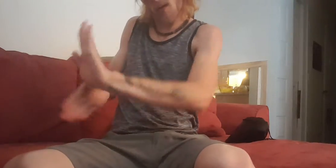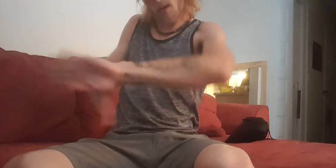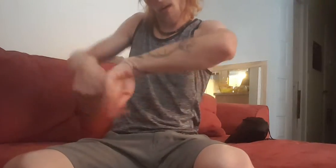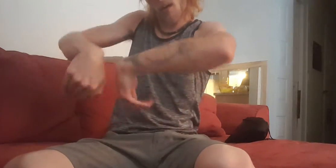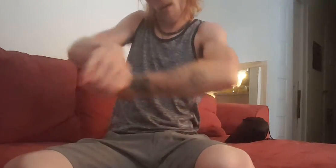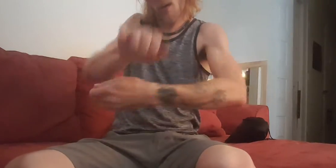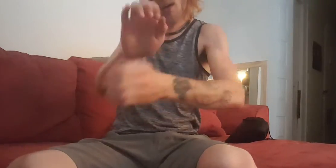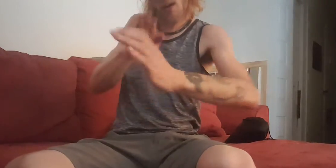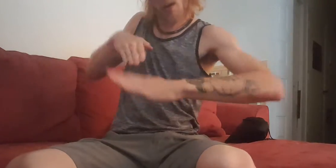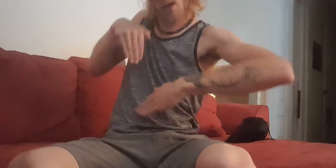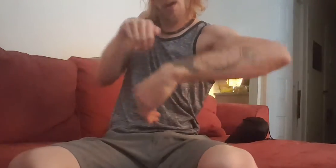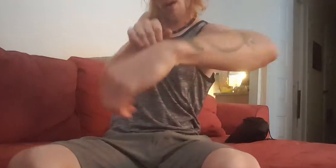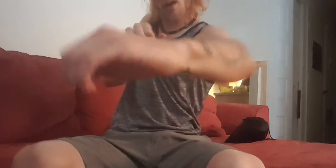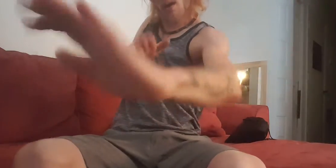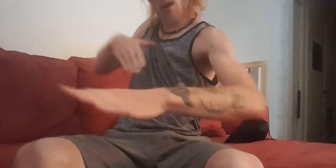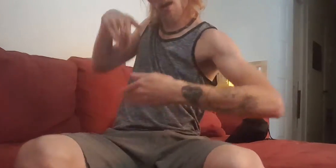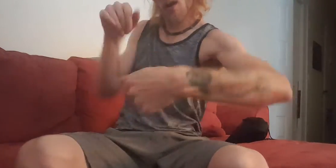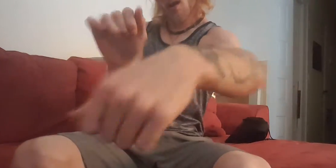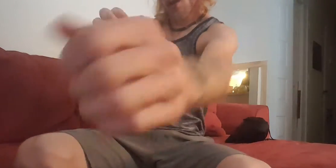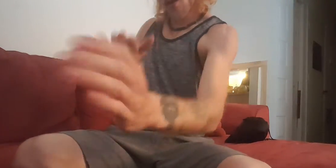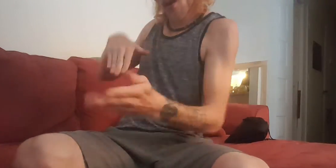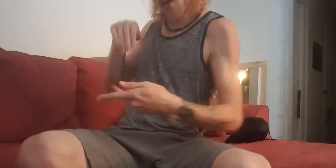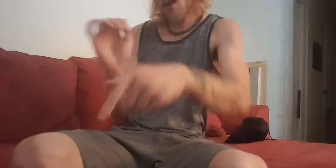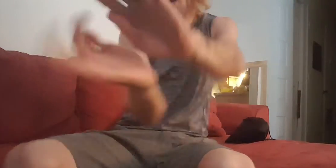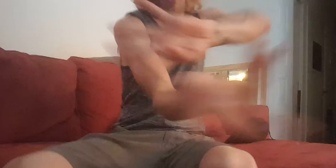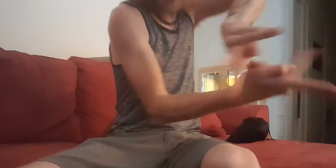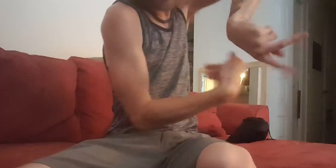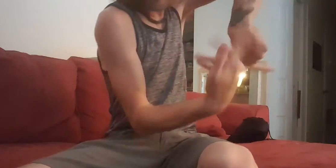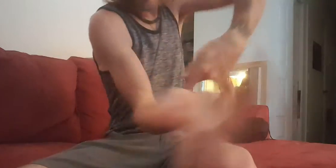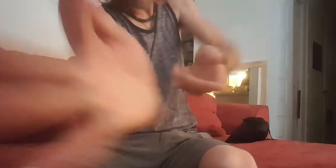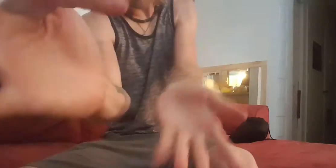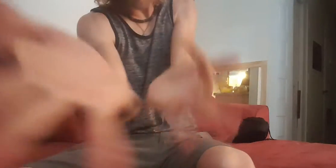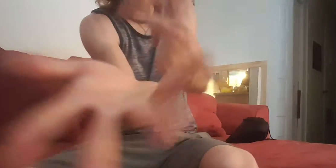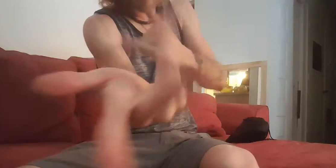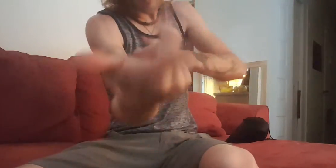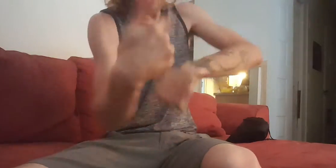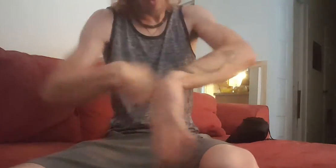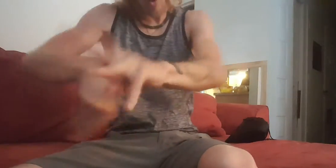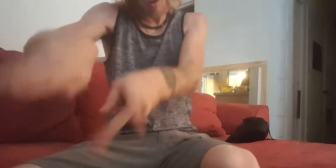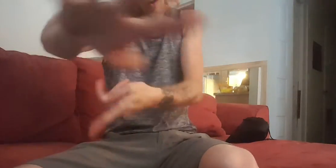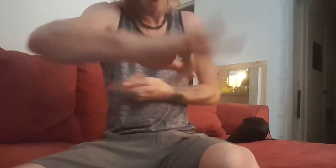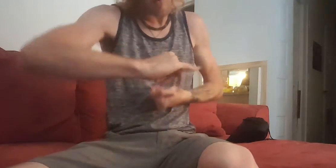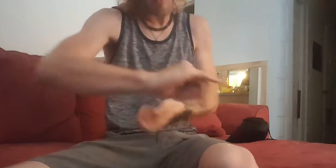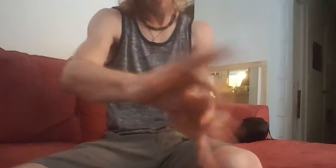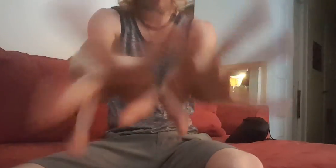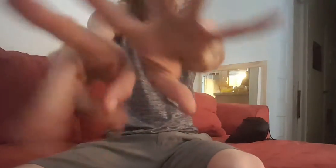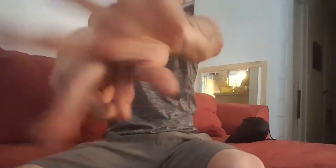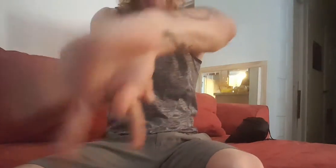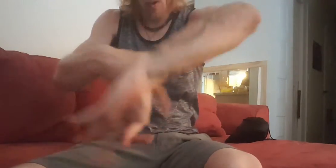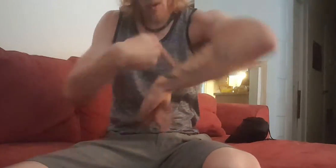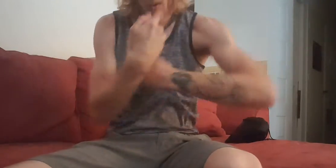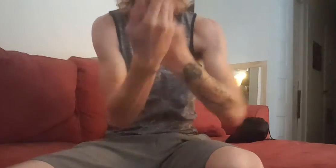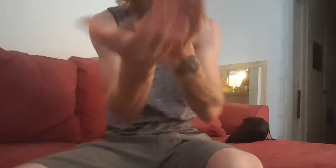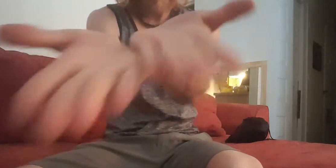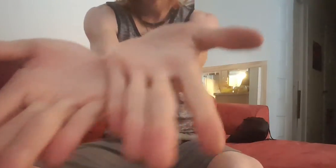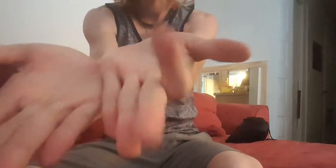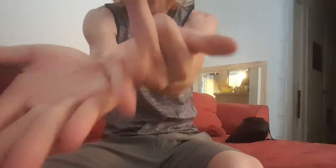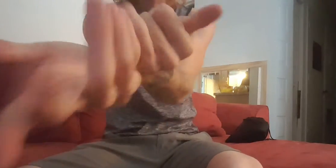stop trying to borrow your car. Gonna go far with charisma and skill until they put my face on a million dollars. I atmosphere.